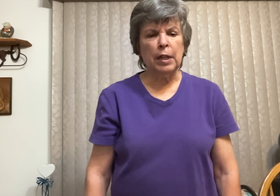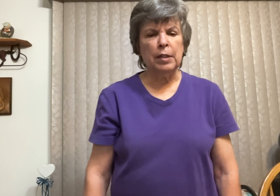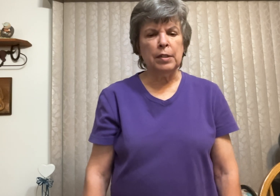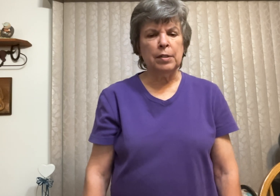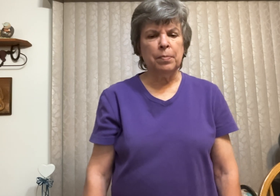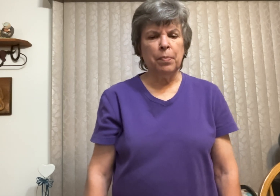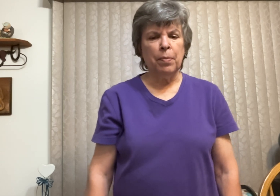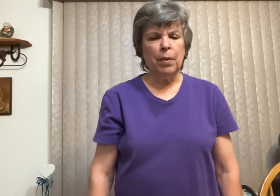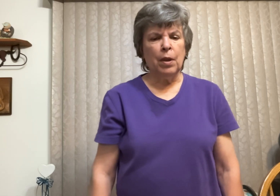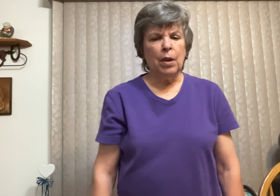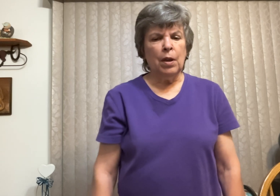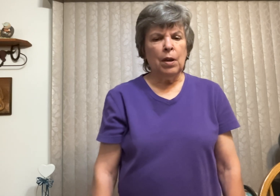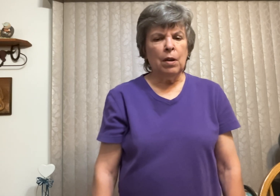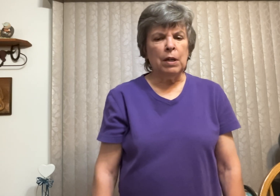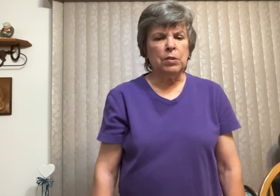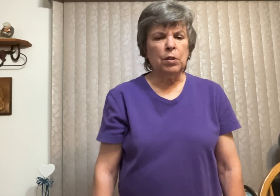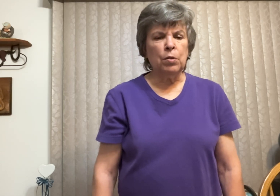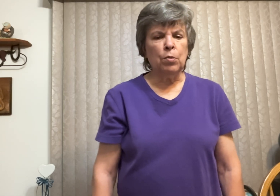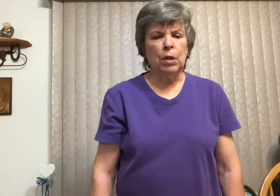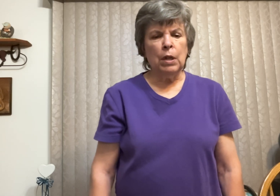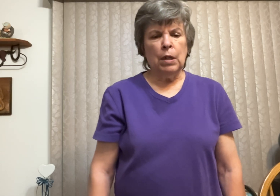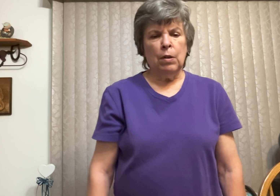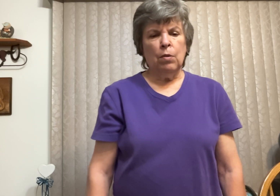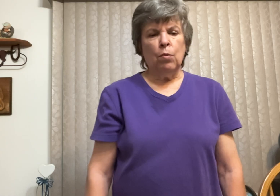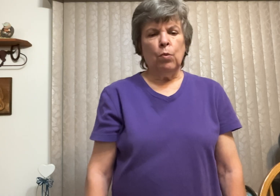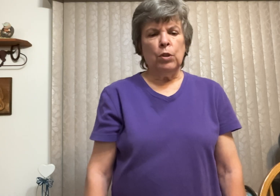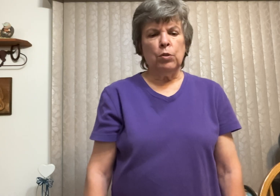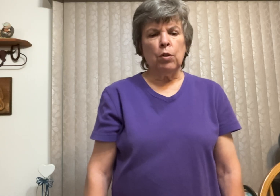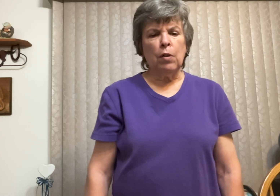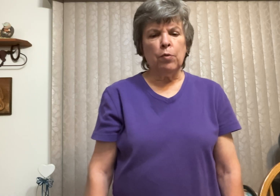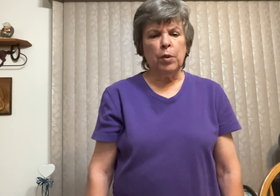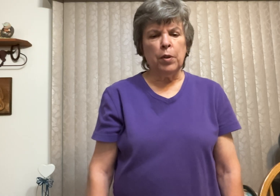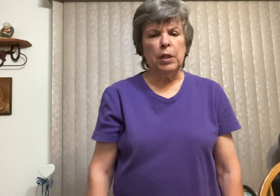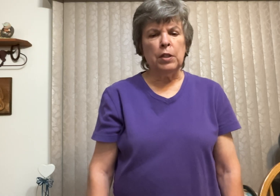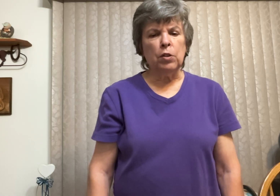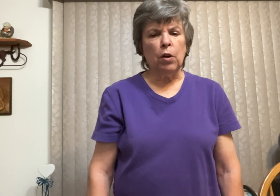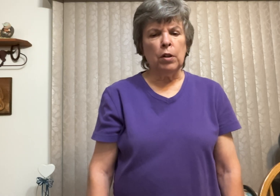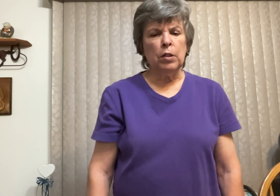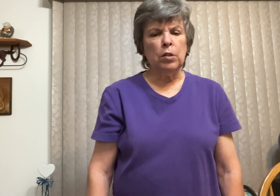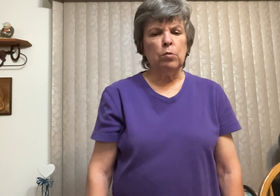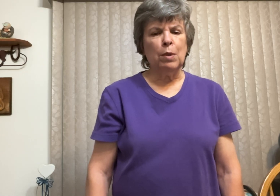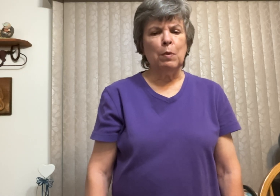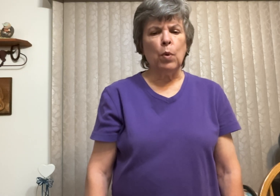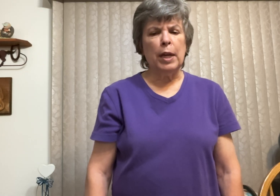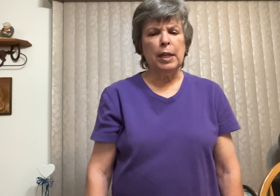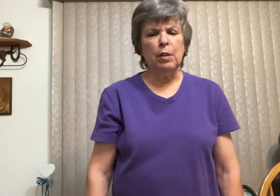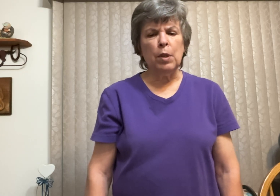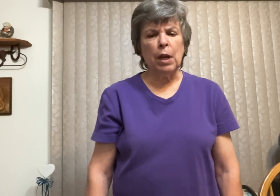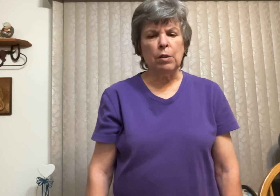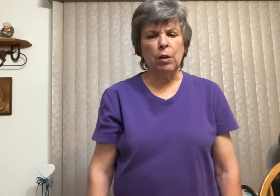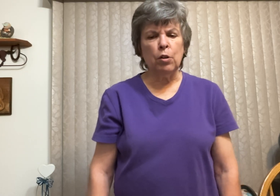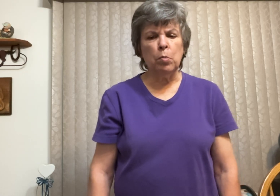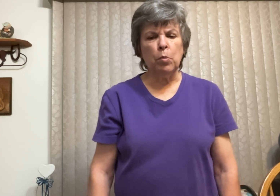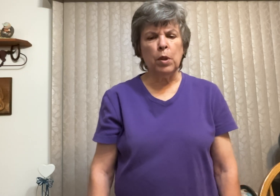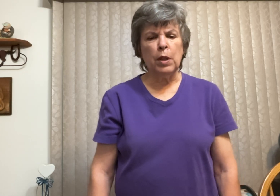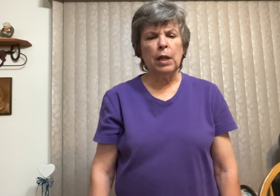right-handed. All right, so we start off with in the darkness, we were waiting without hope, without